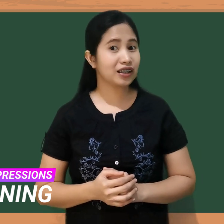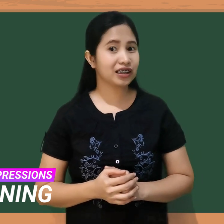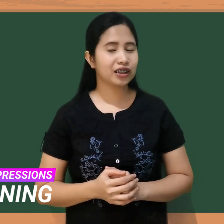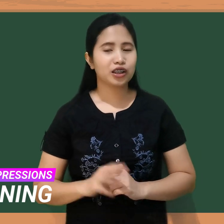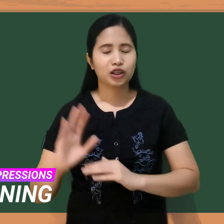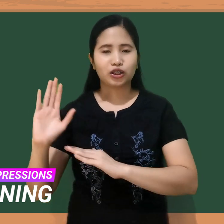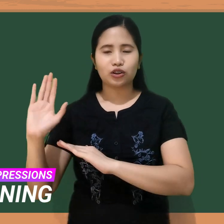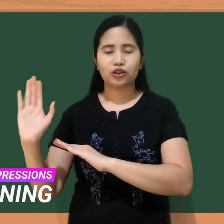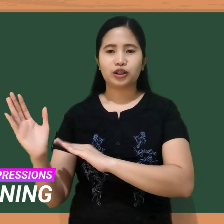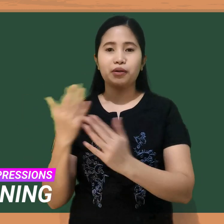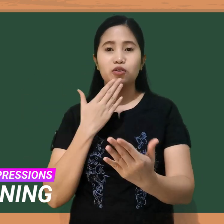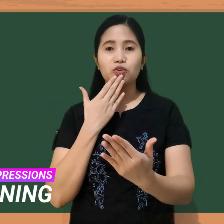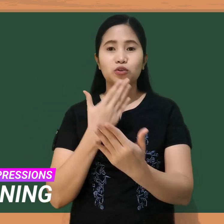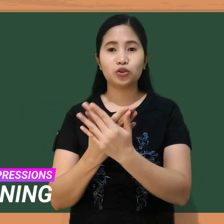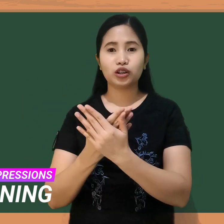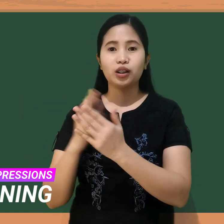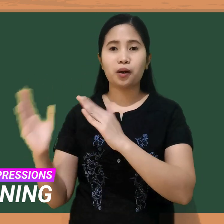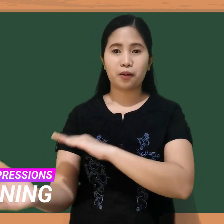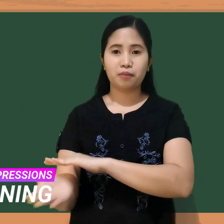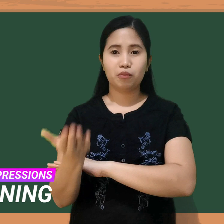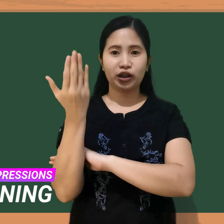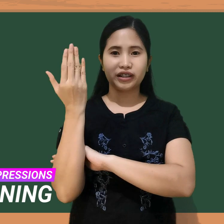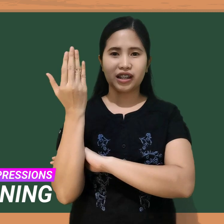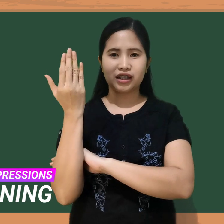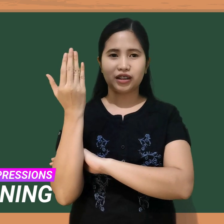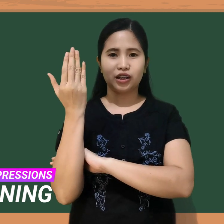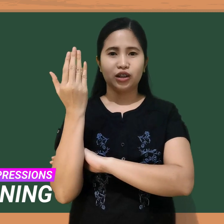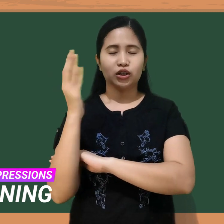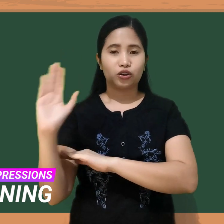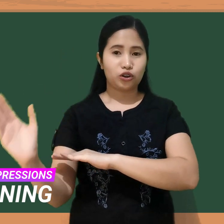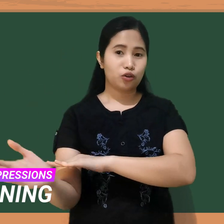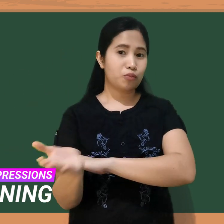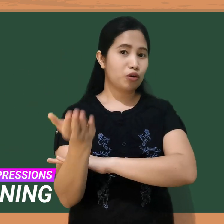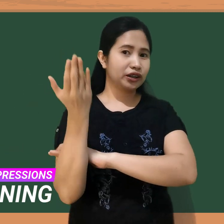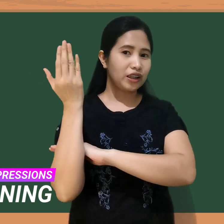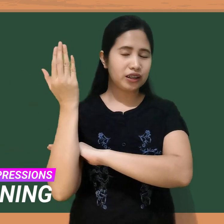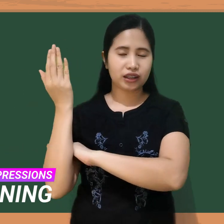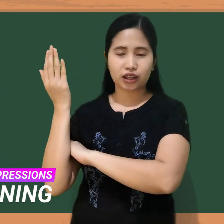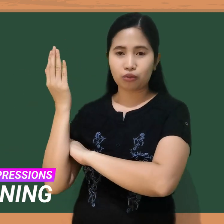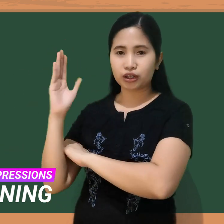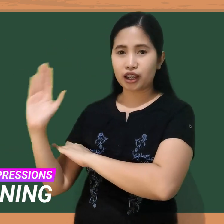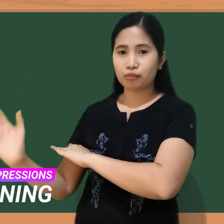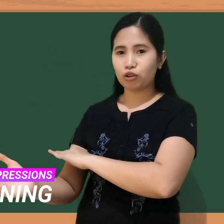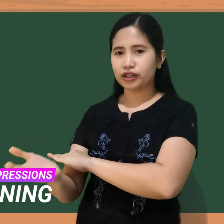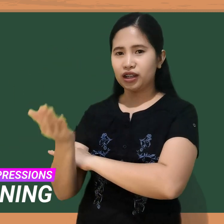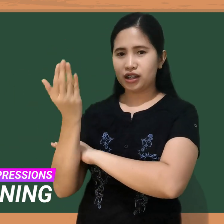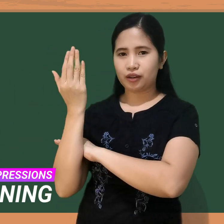greetings. So, ito yung good morning. So, yung morning, this is how we sign morning.